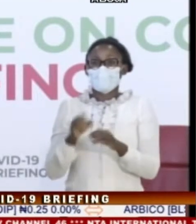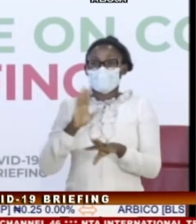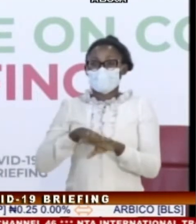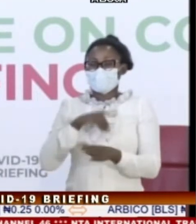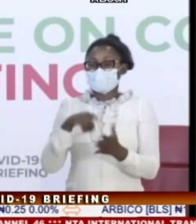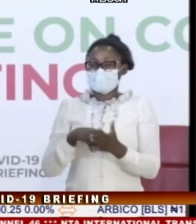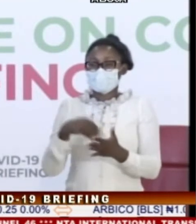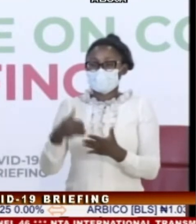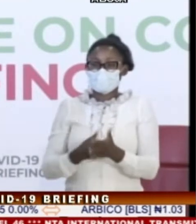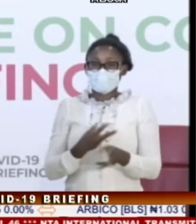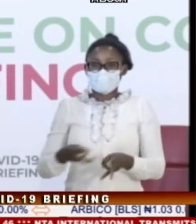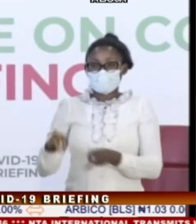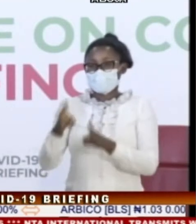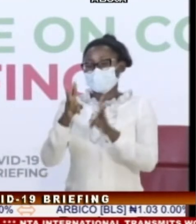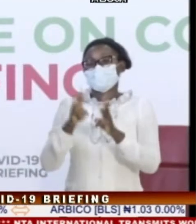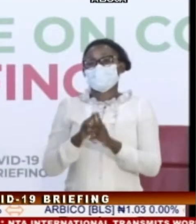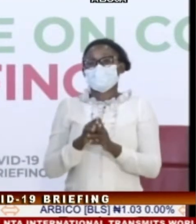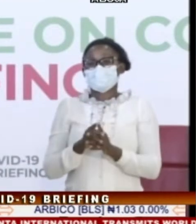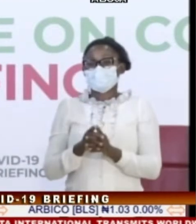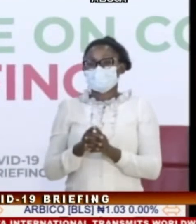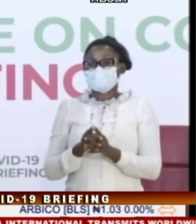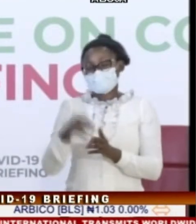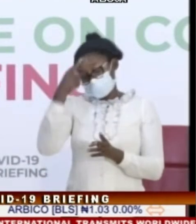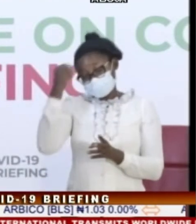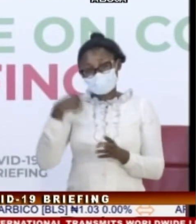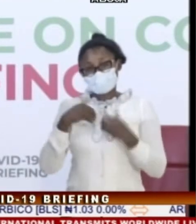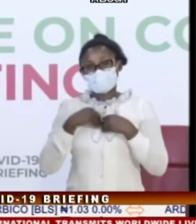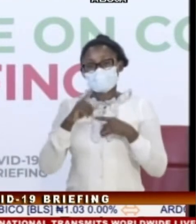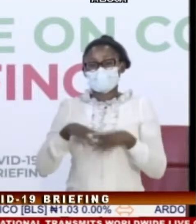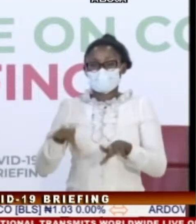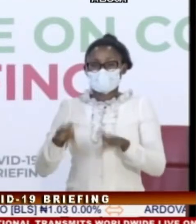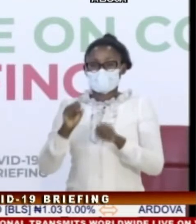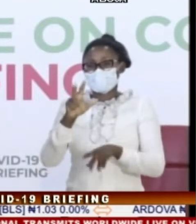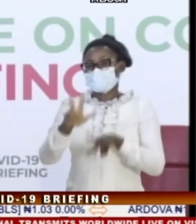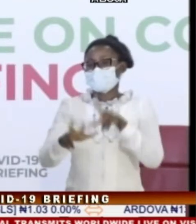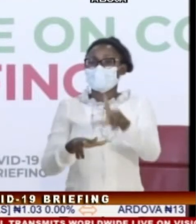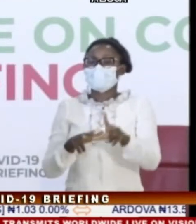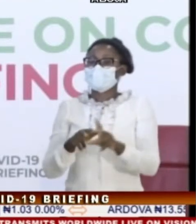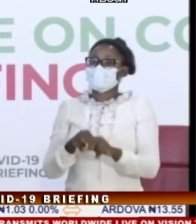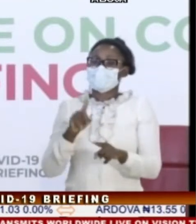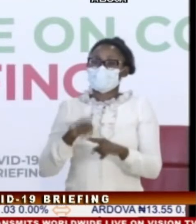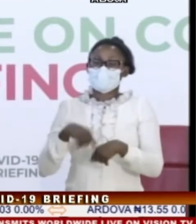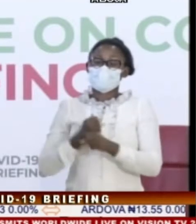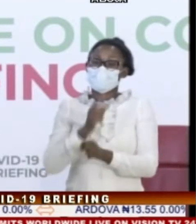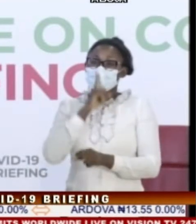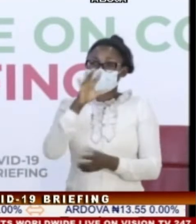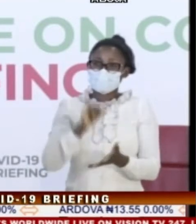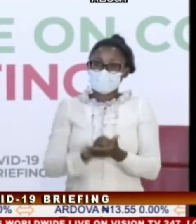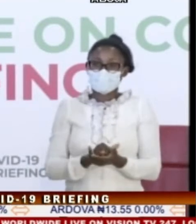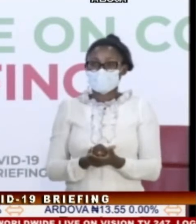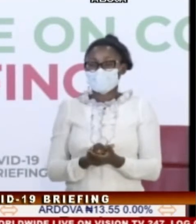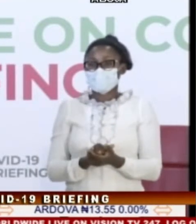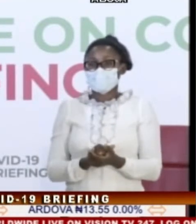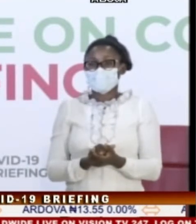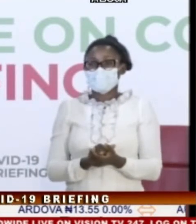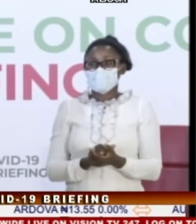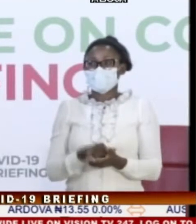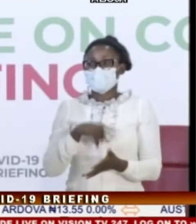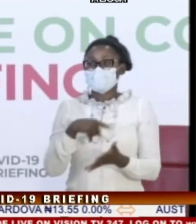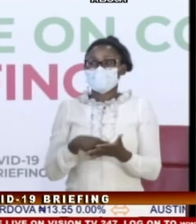during this press briefing, because we have to take steps to ensure that